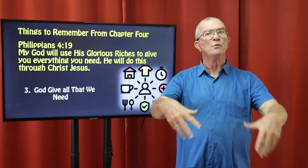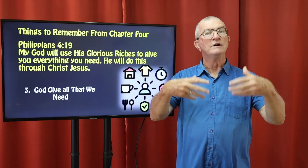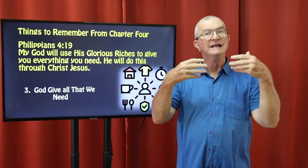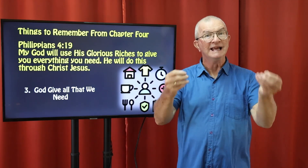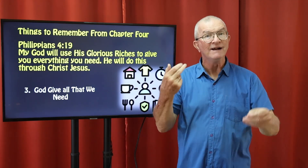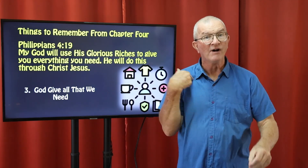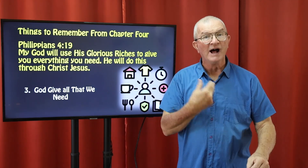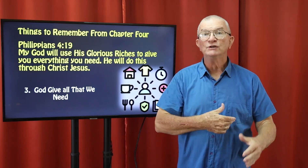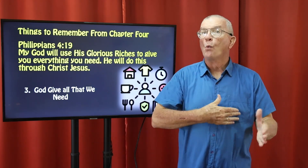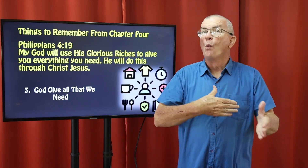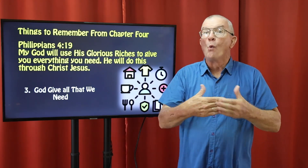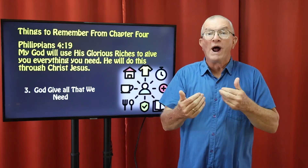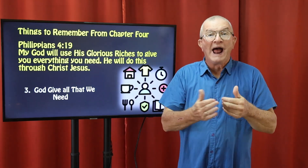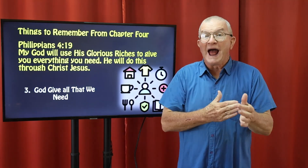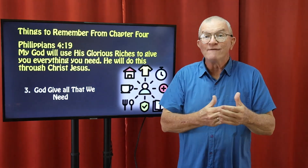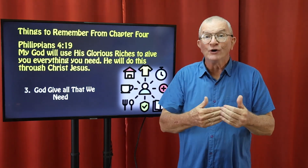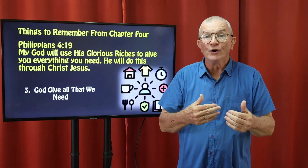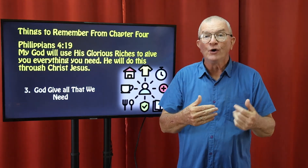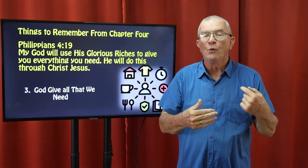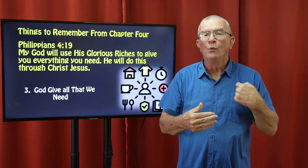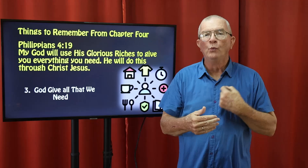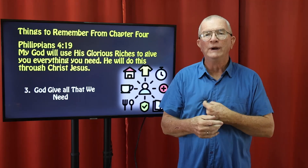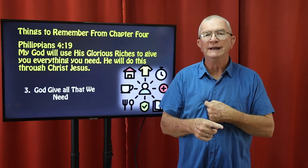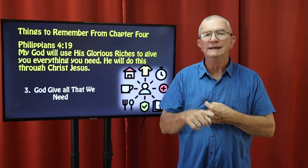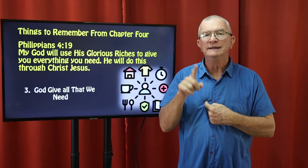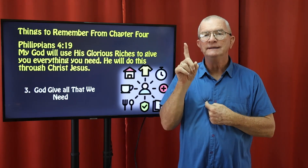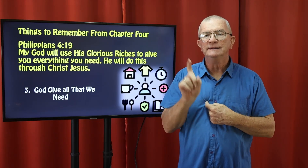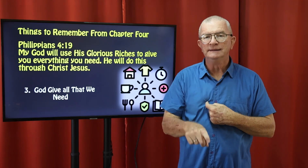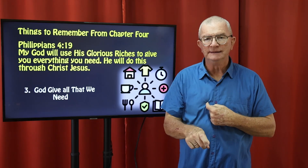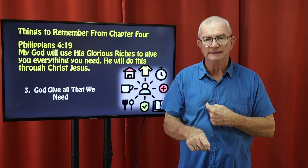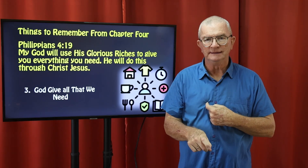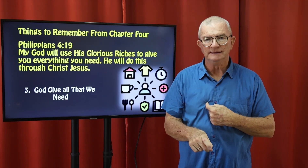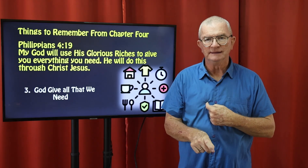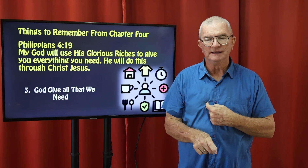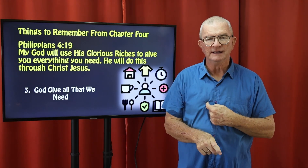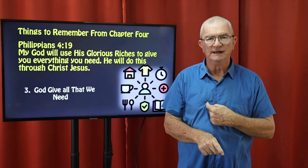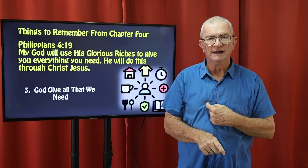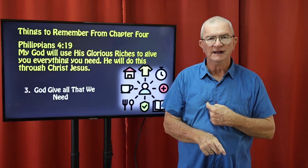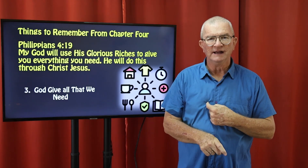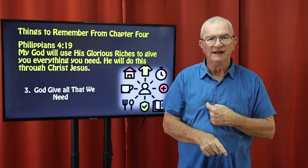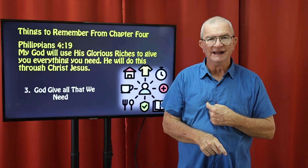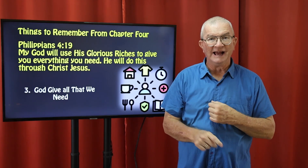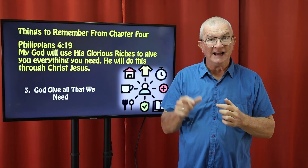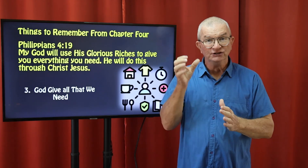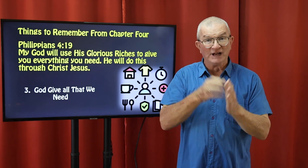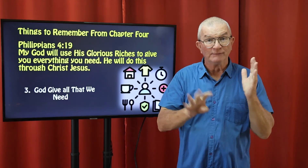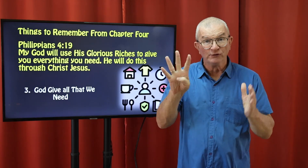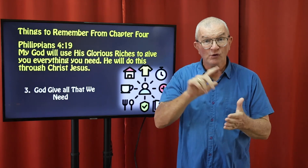Number 3, God gives us all that we need.